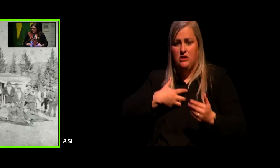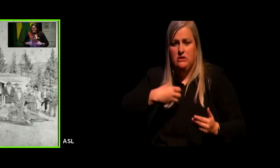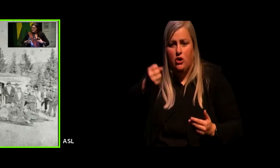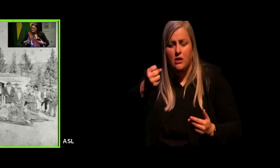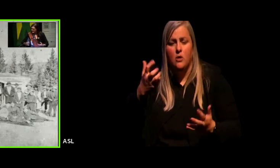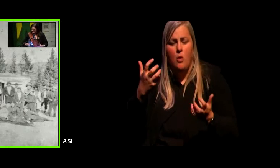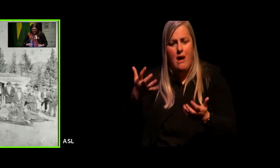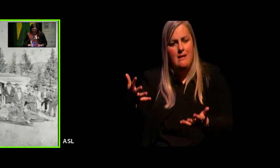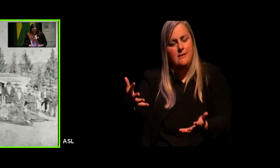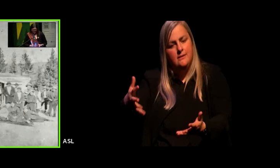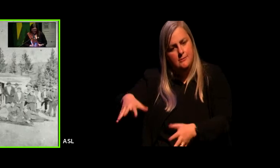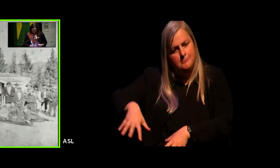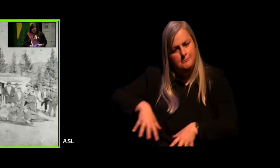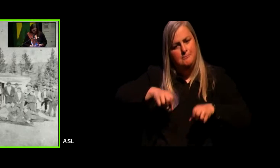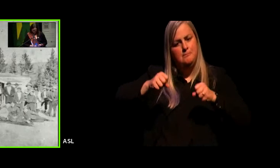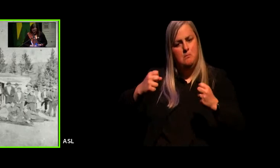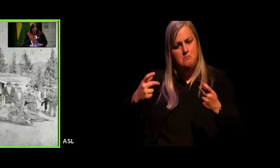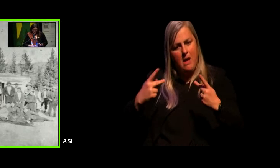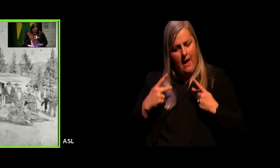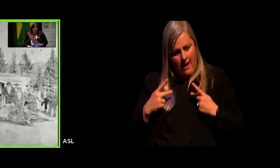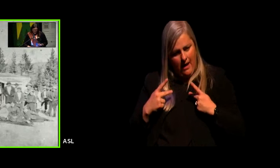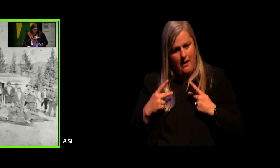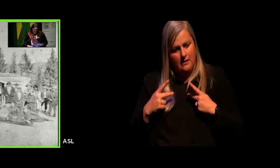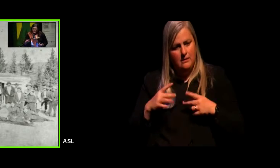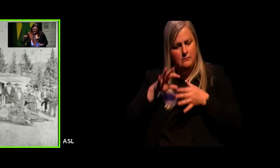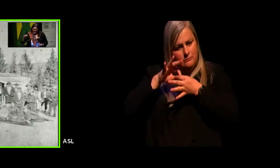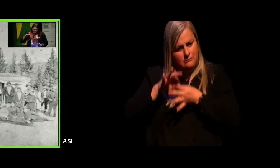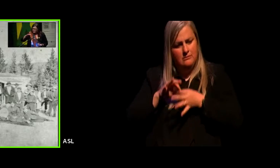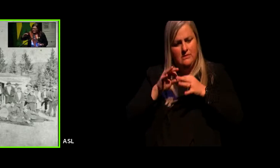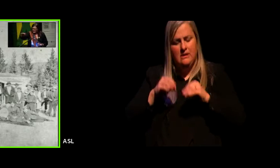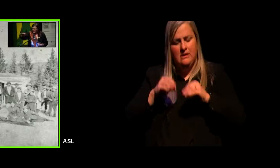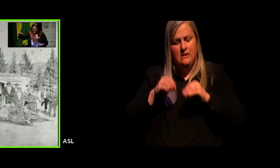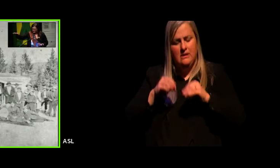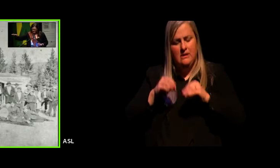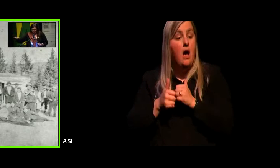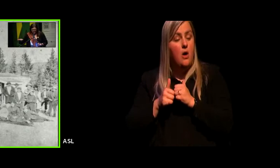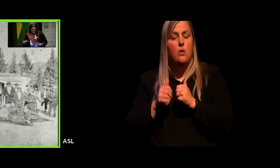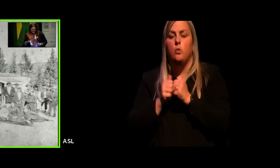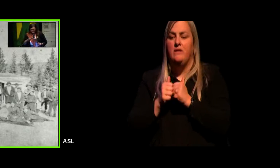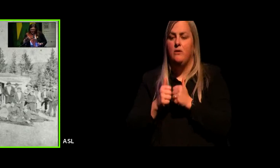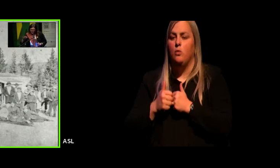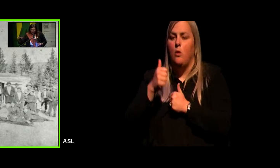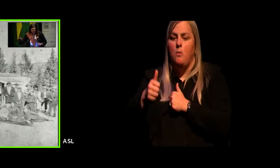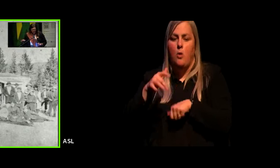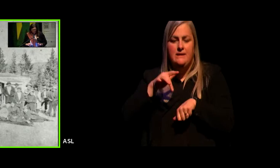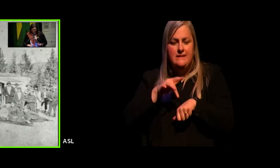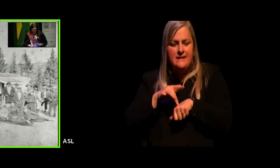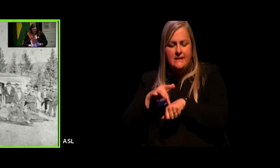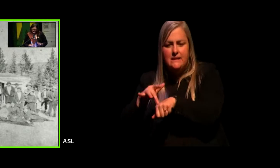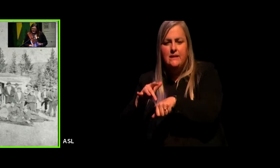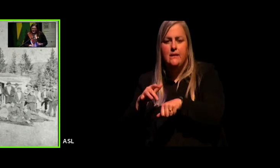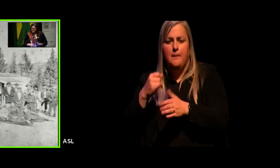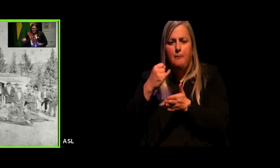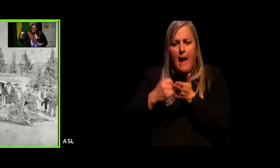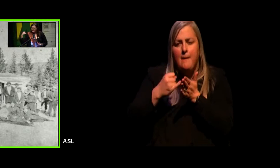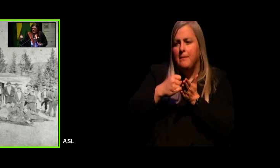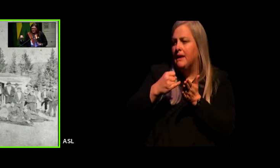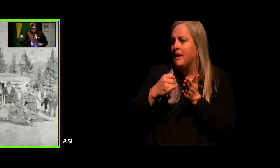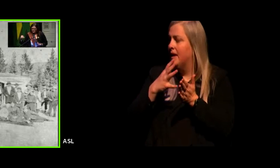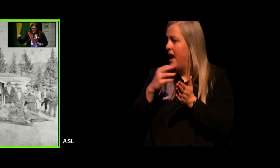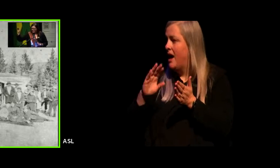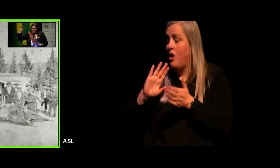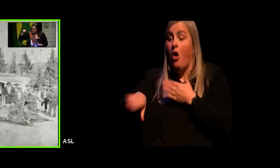and it's still in the land. So we do that by doing that remote sensing and mapping things out. I take all the